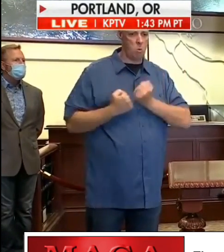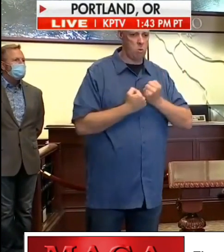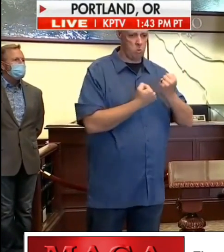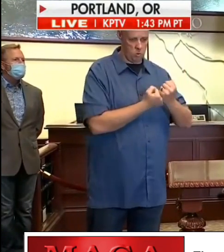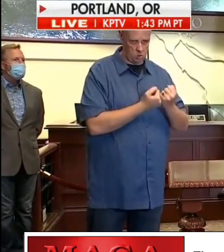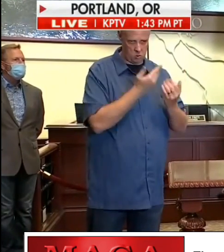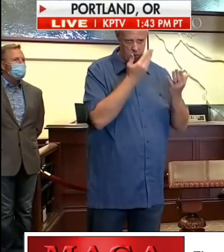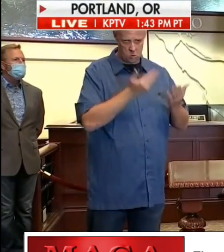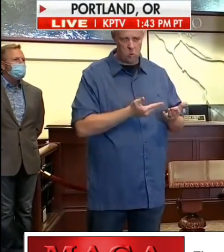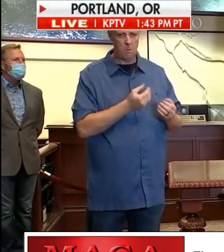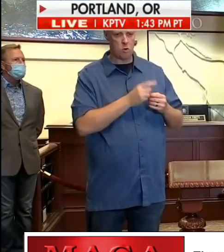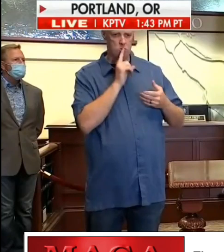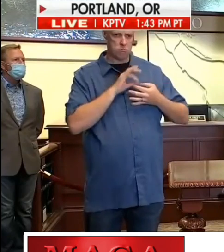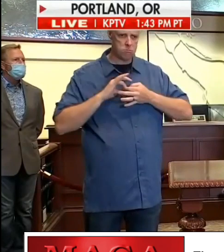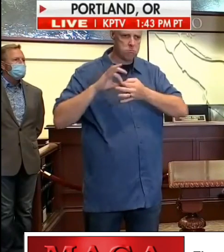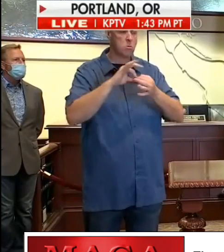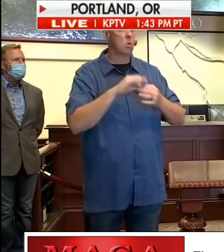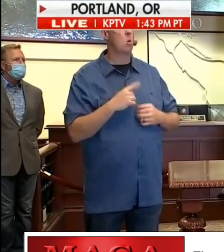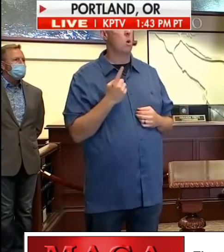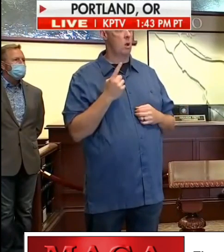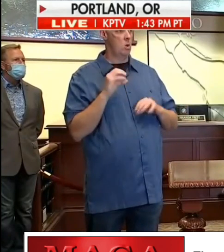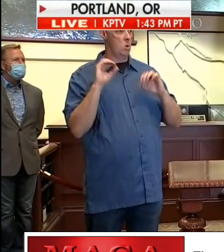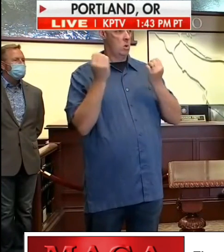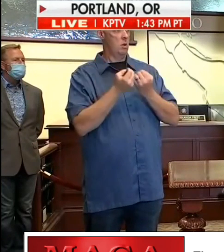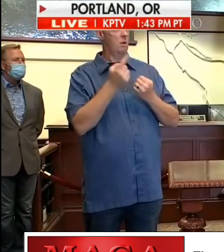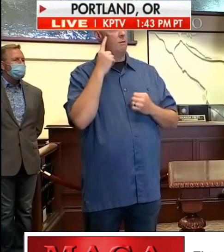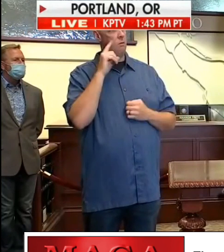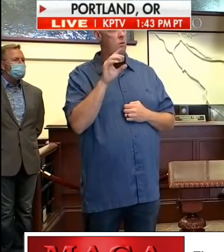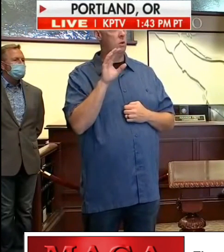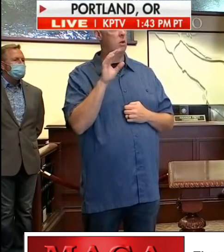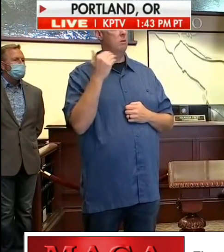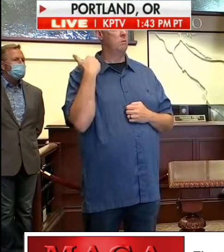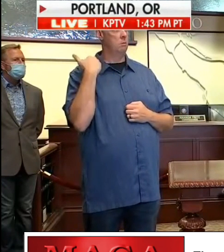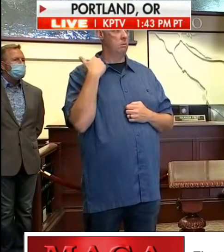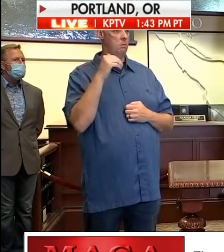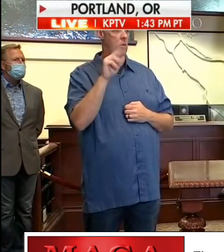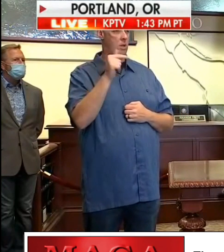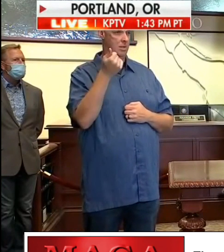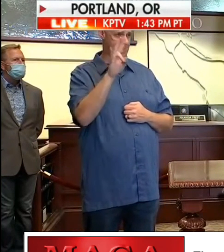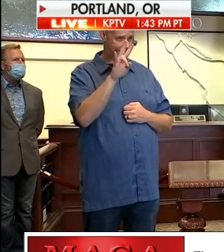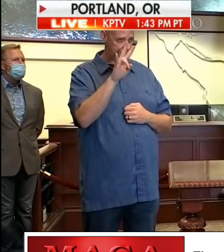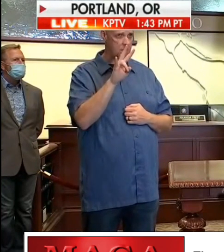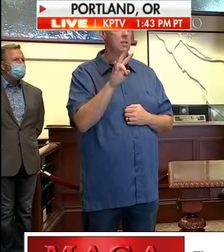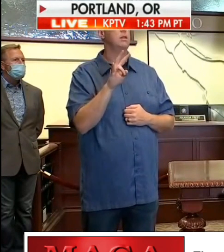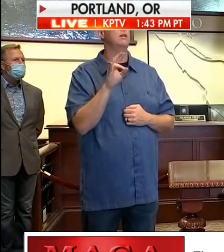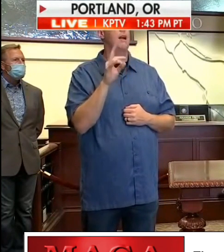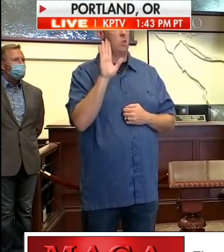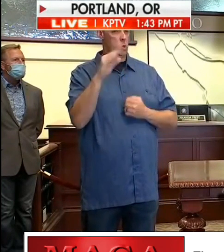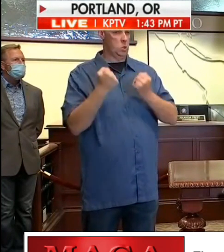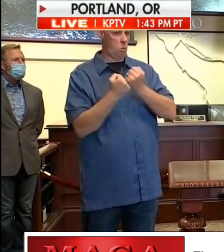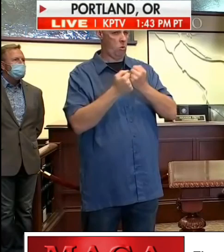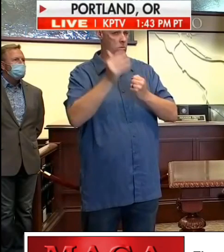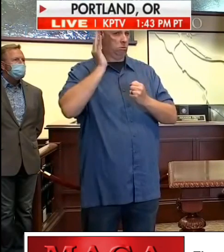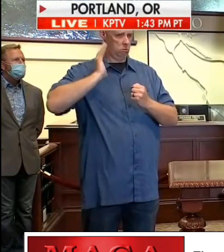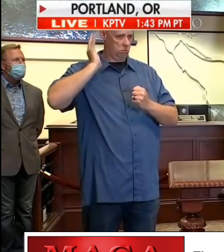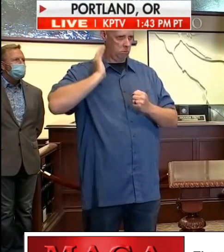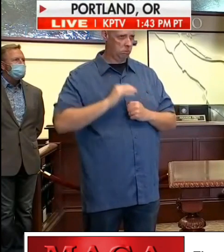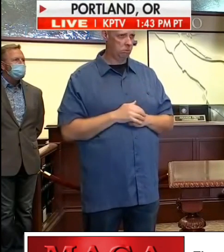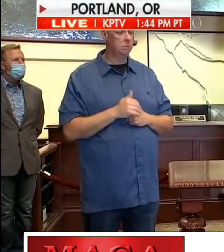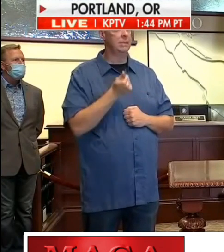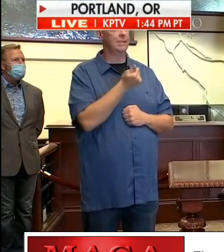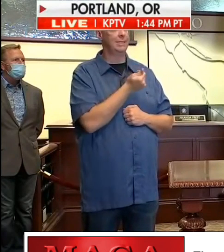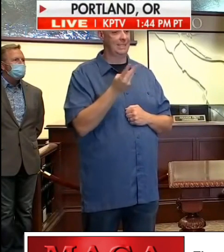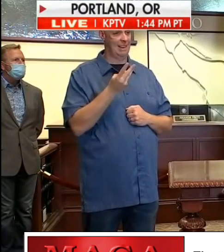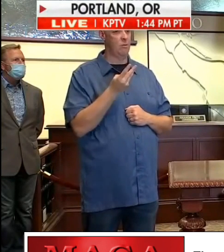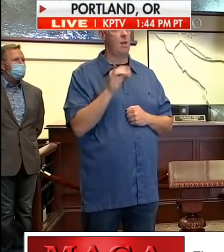A number, and you mentioned the coalition that was run for August 17th and the importance of having that backing. A number of groups within